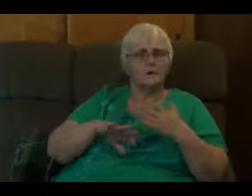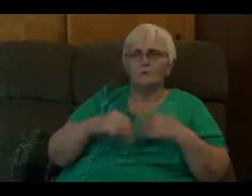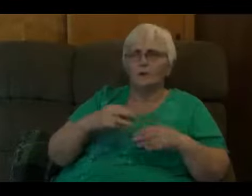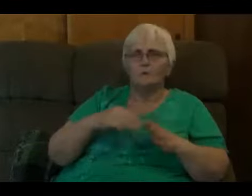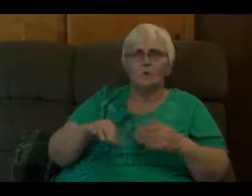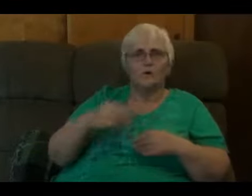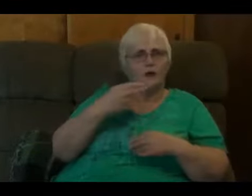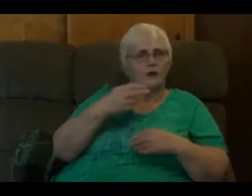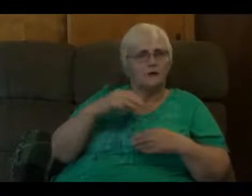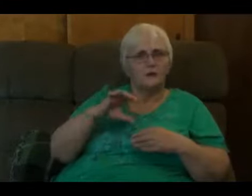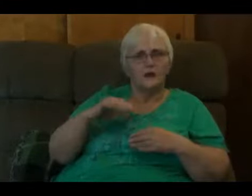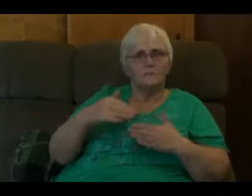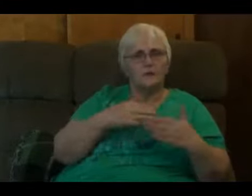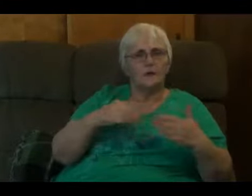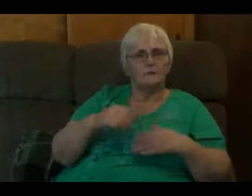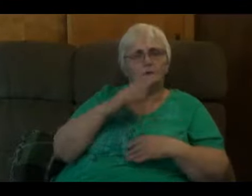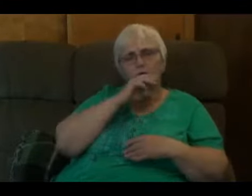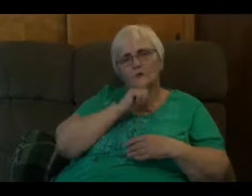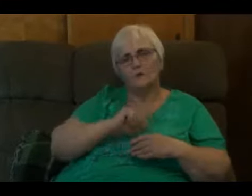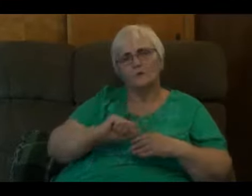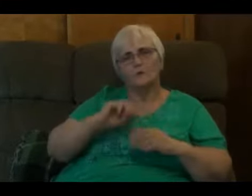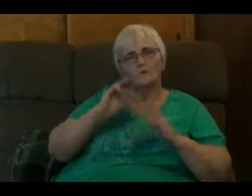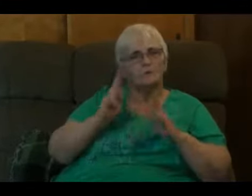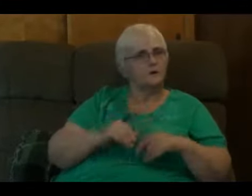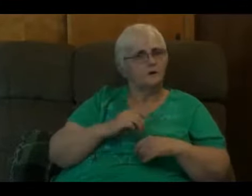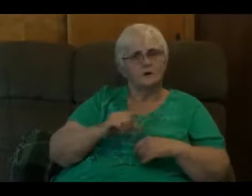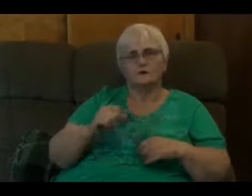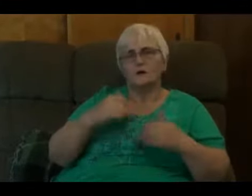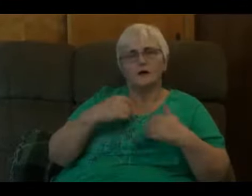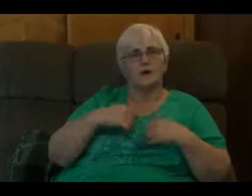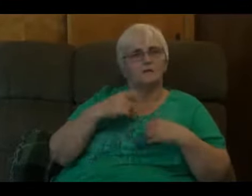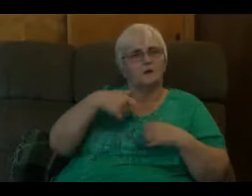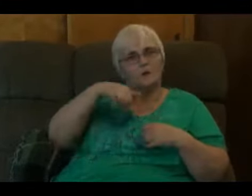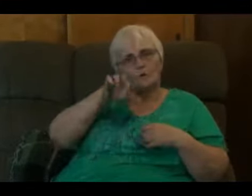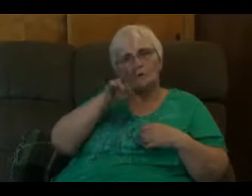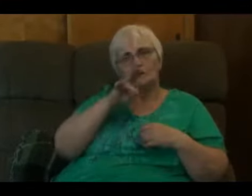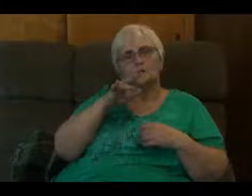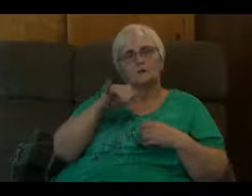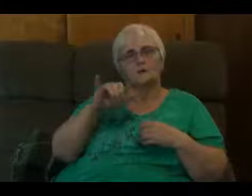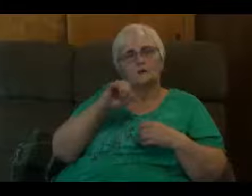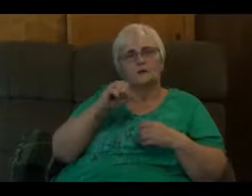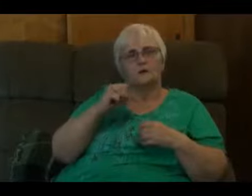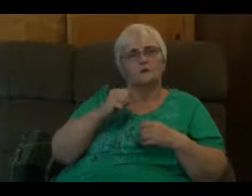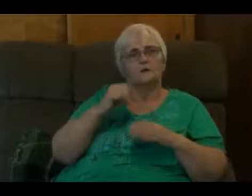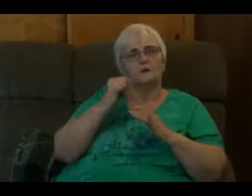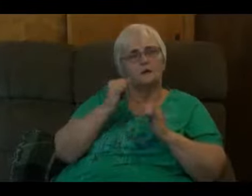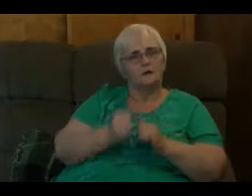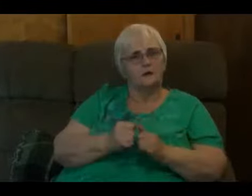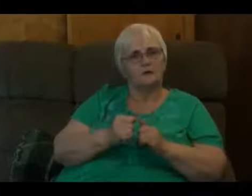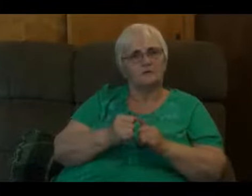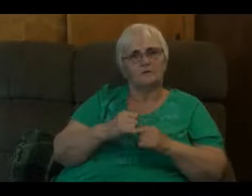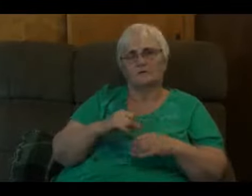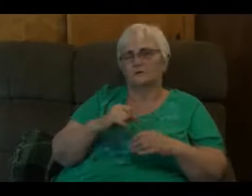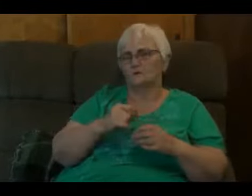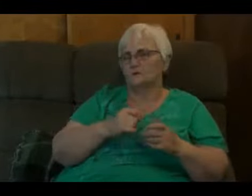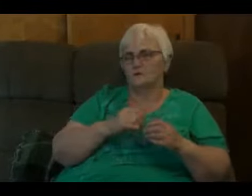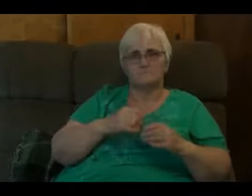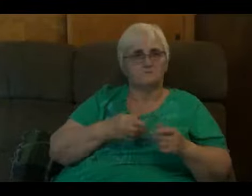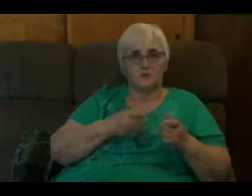handicapped infant, or the elderly person does not possess these qualities, that individual is not entitled to protection which